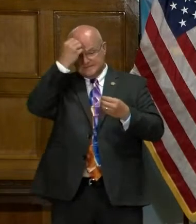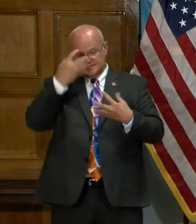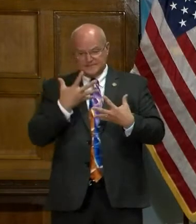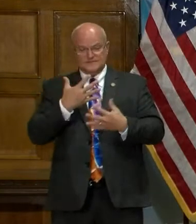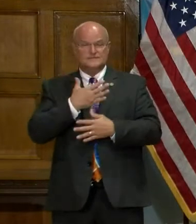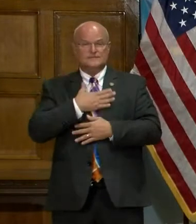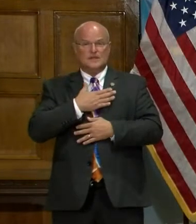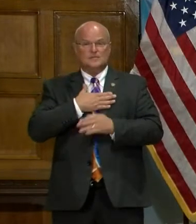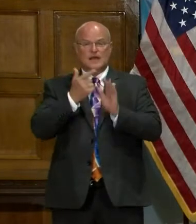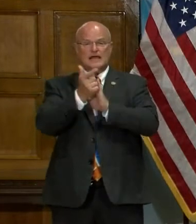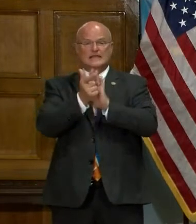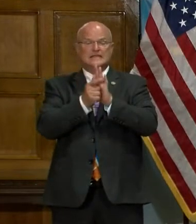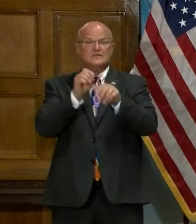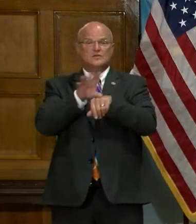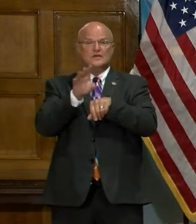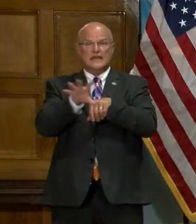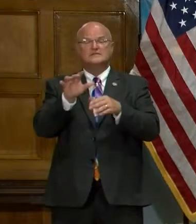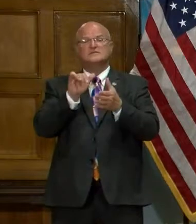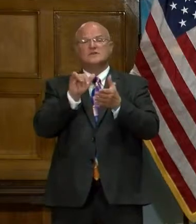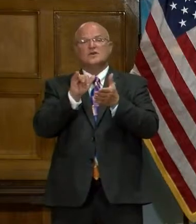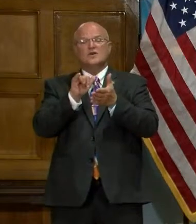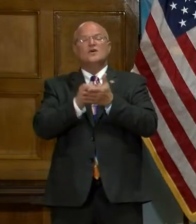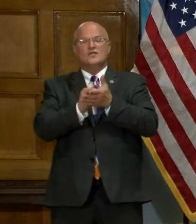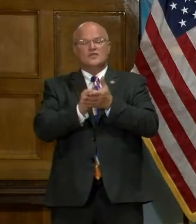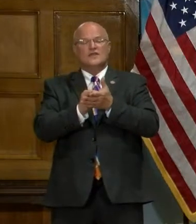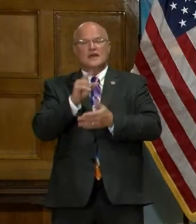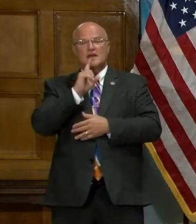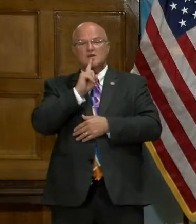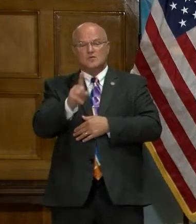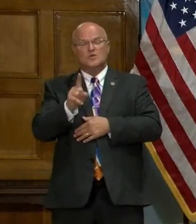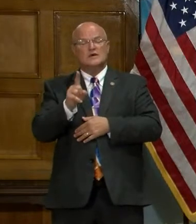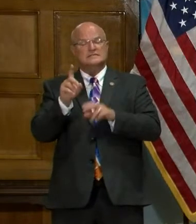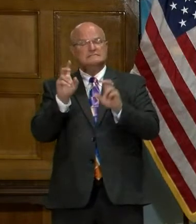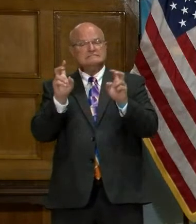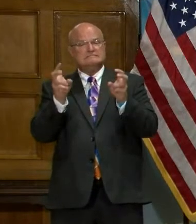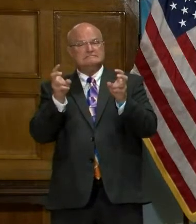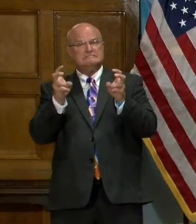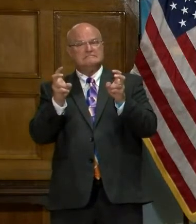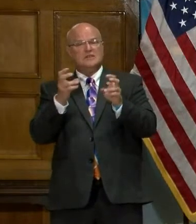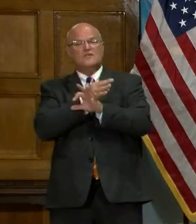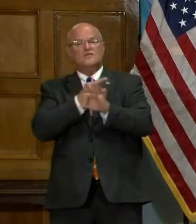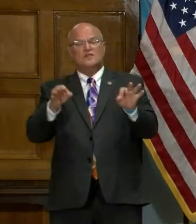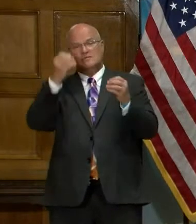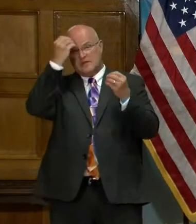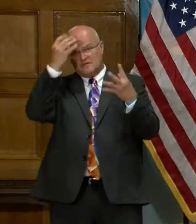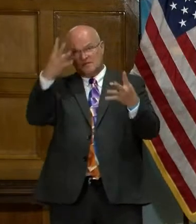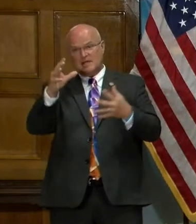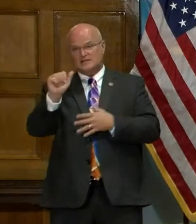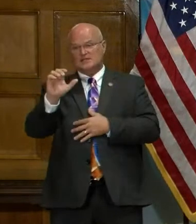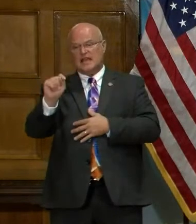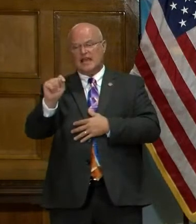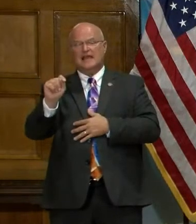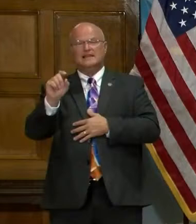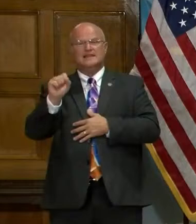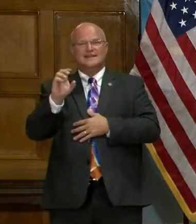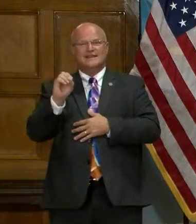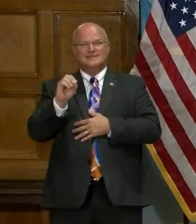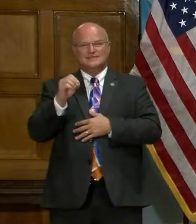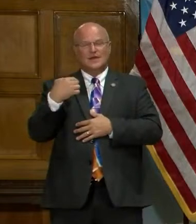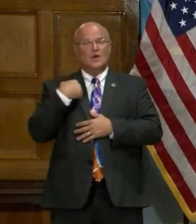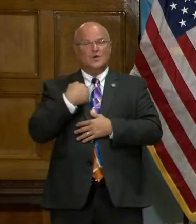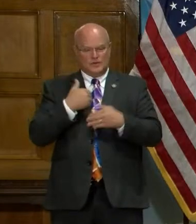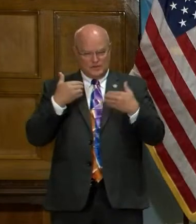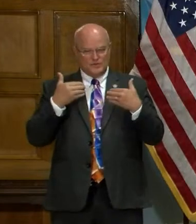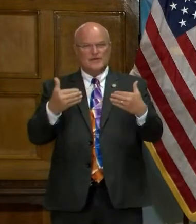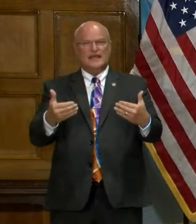by my legal counsel that was subject to Freedom of Information Act, and so we